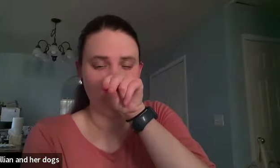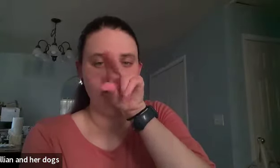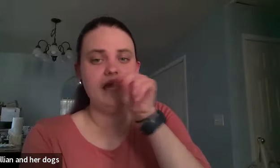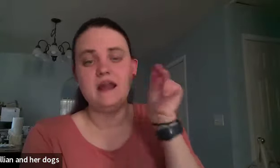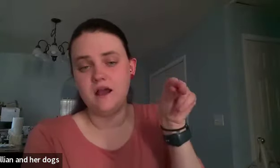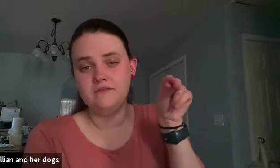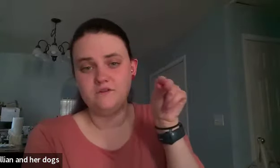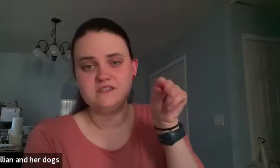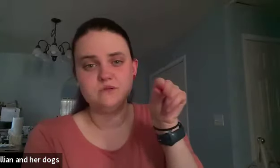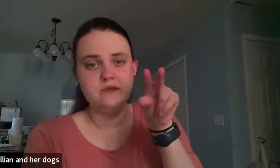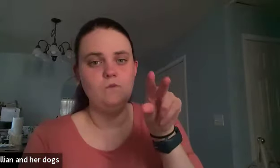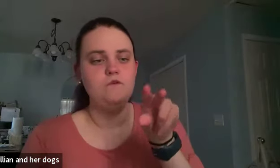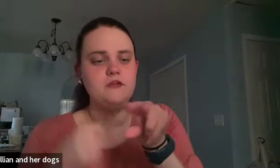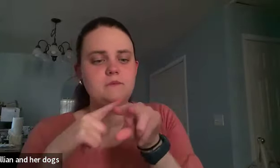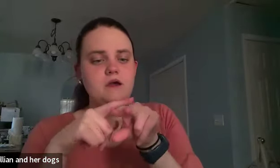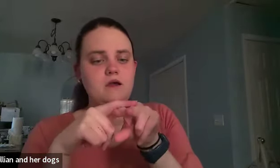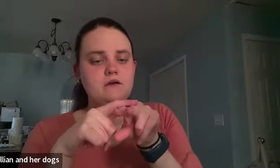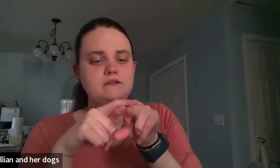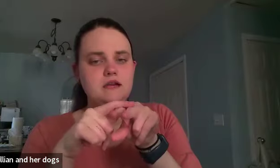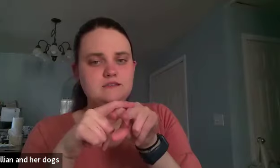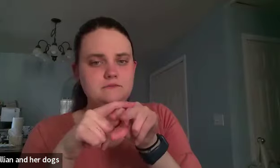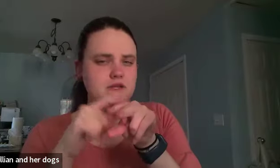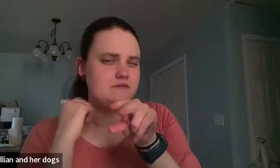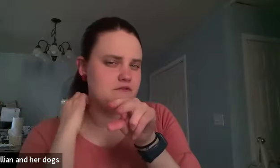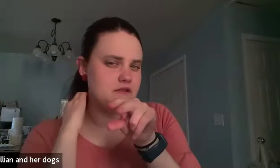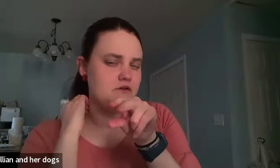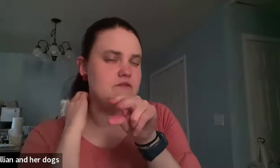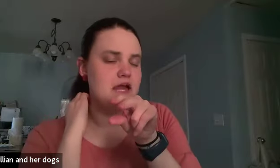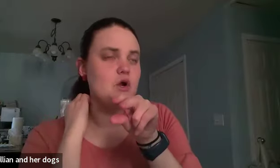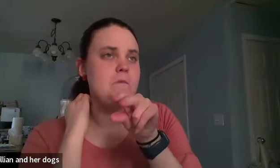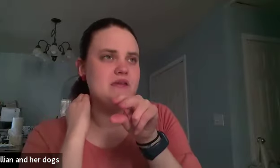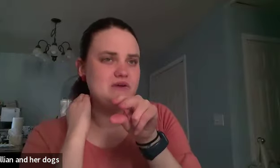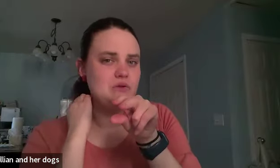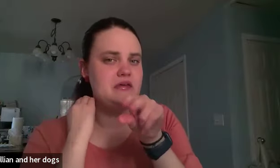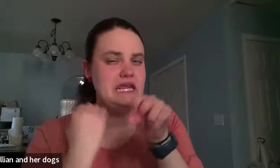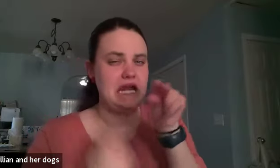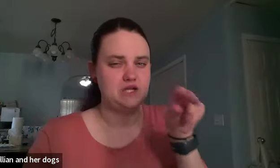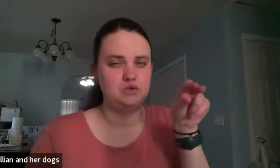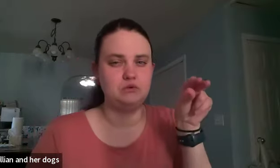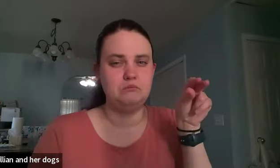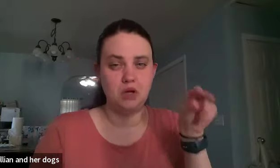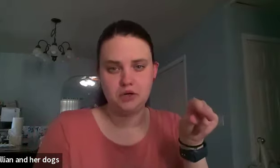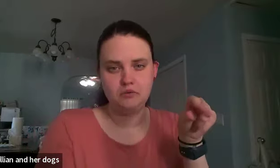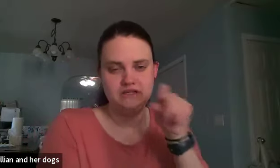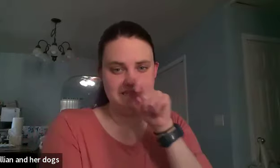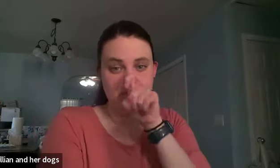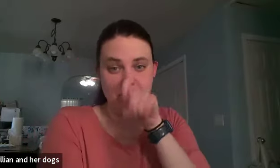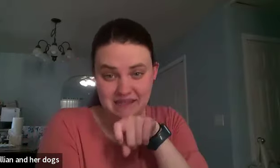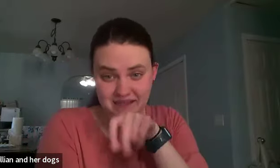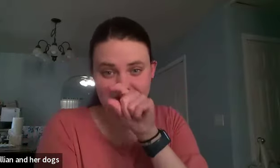duck. And for this one to be helpful, think about how a duck has a bit of a flatter bill than an actual bird where it's the beak